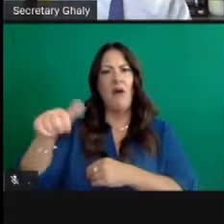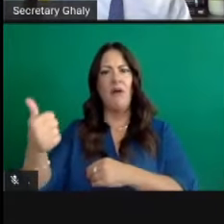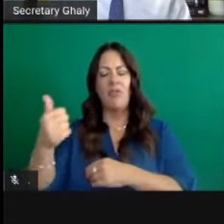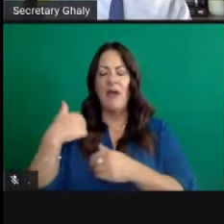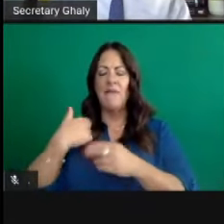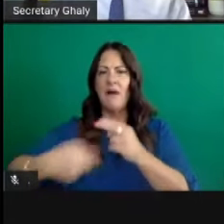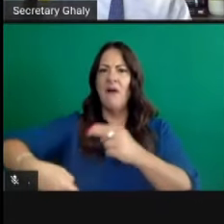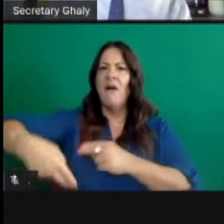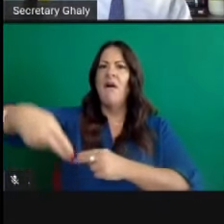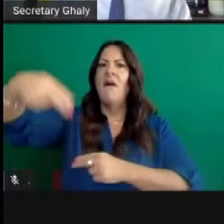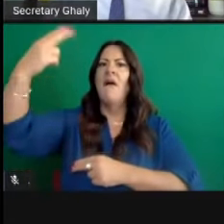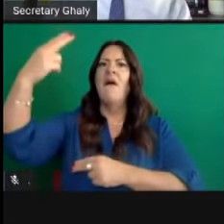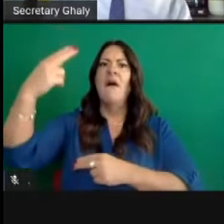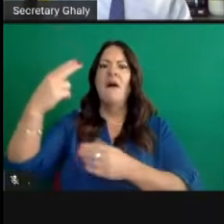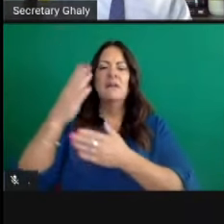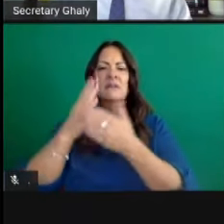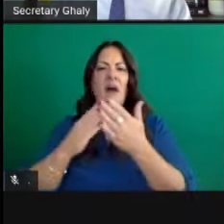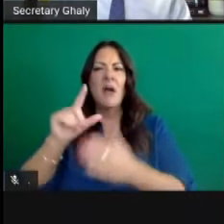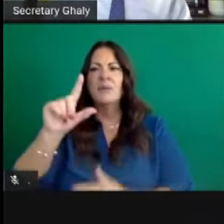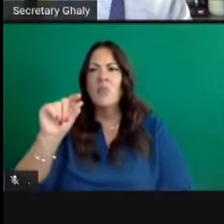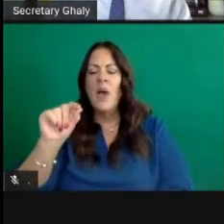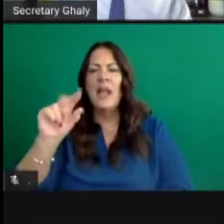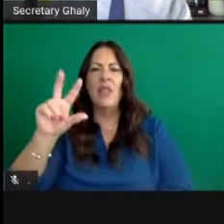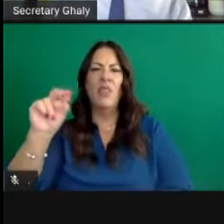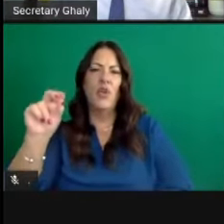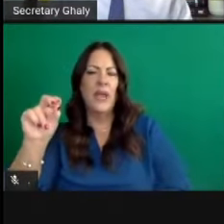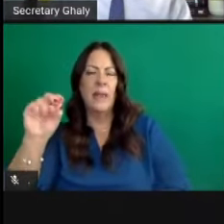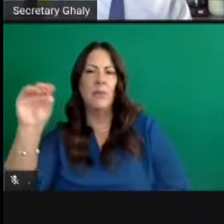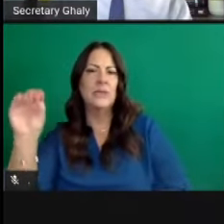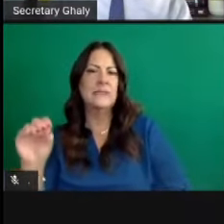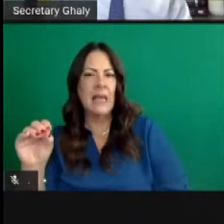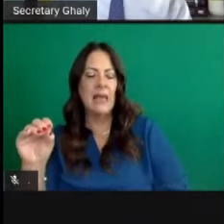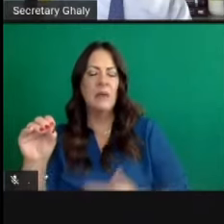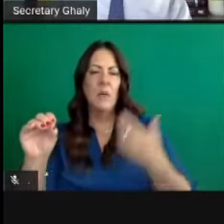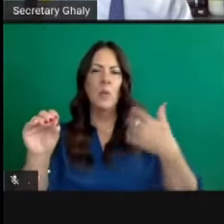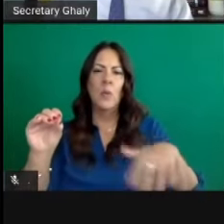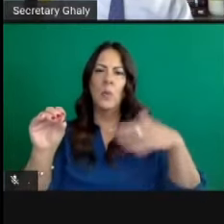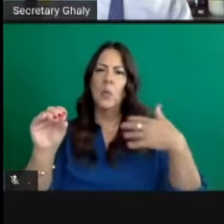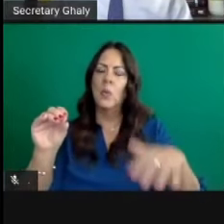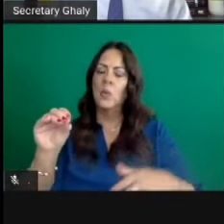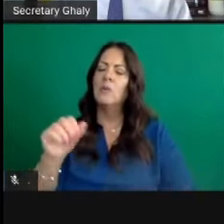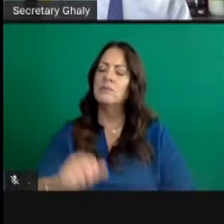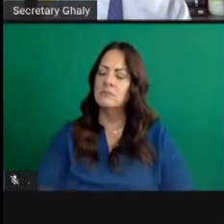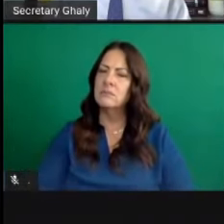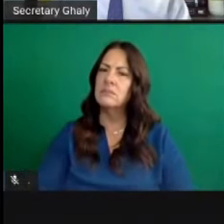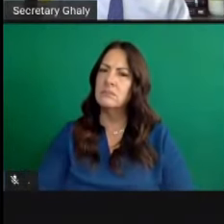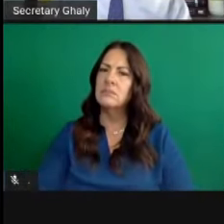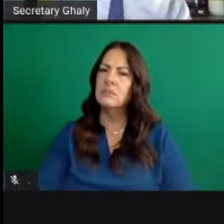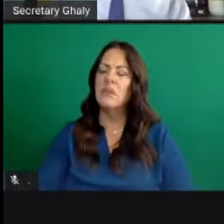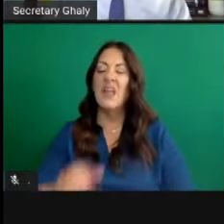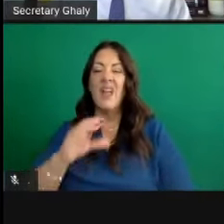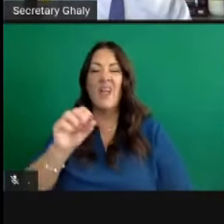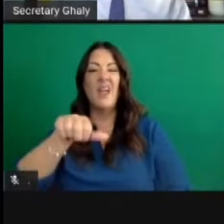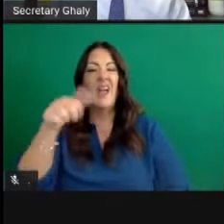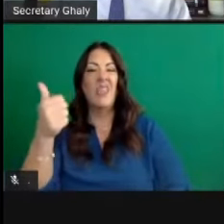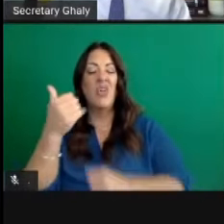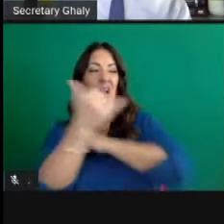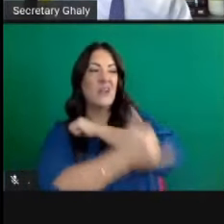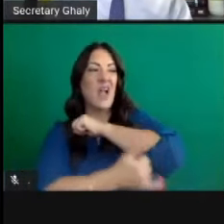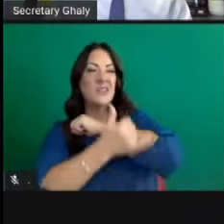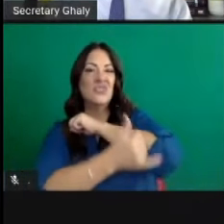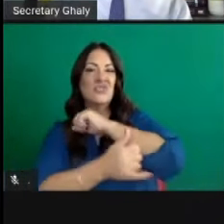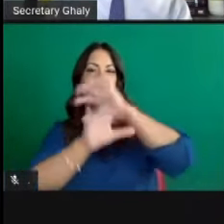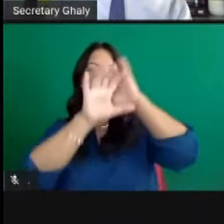in the high 20s, even low 30s across the state, the nation, and some nations across the globe